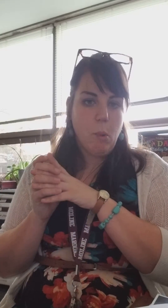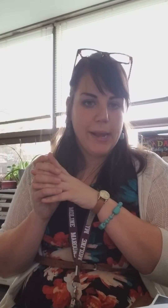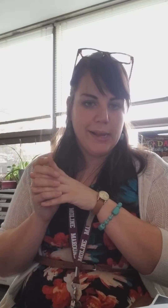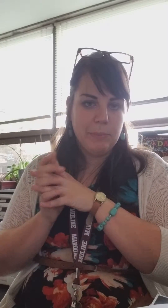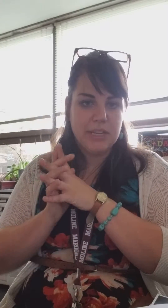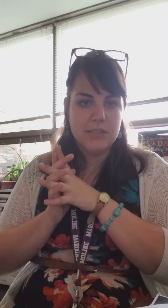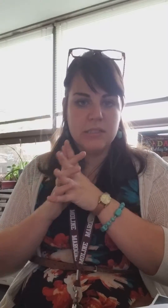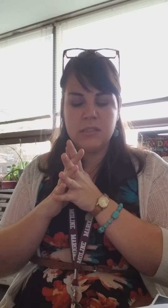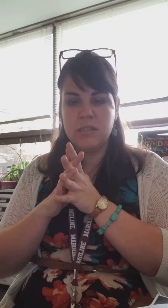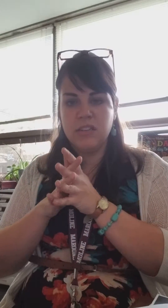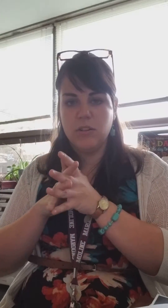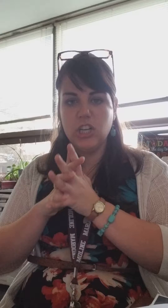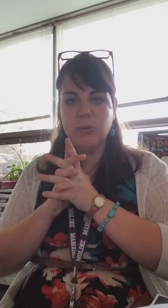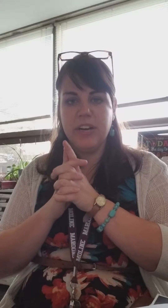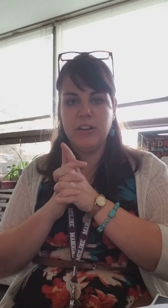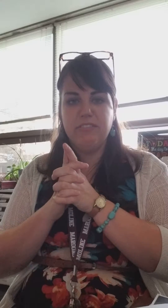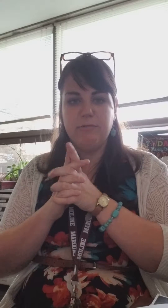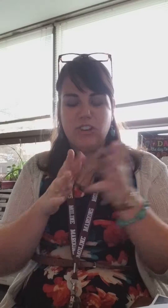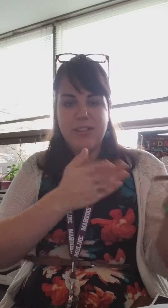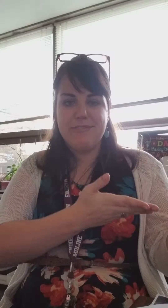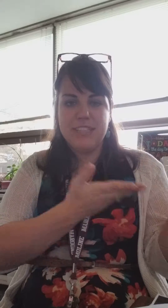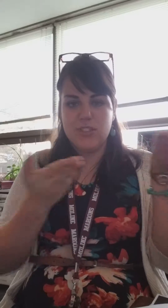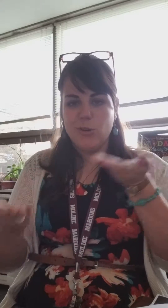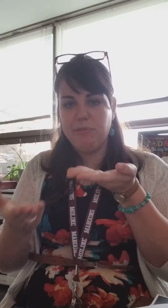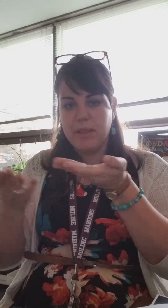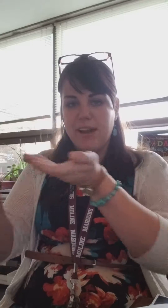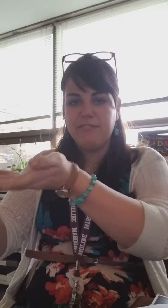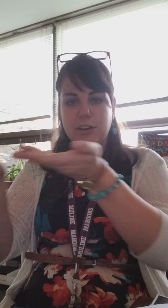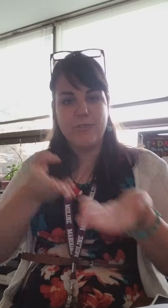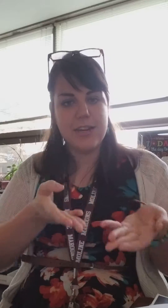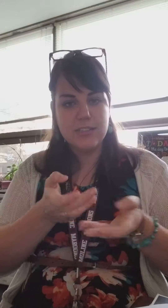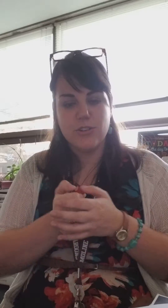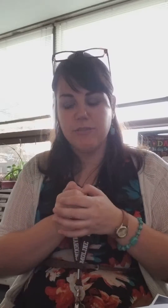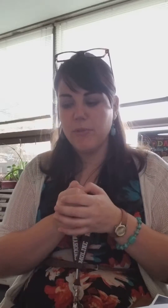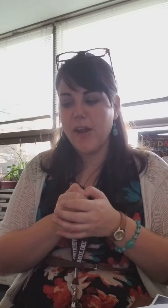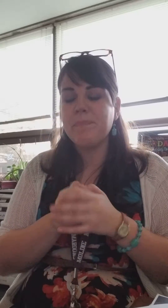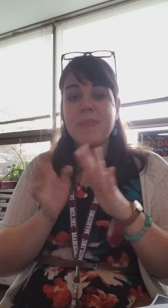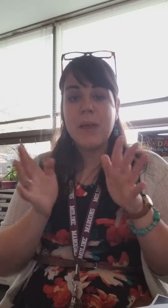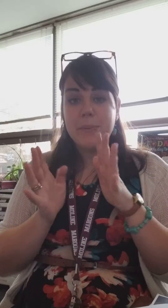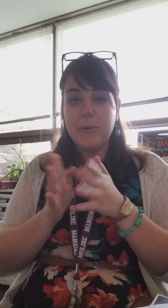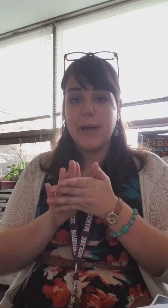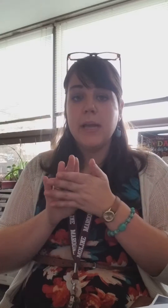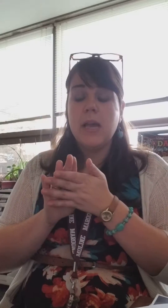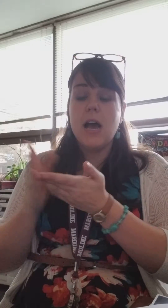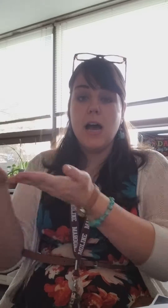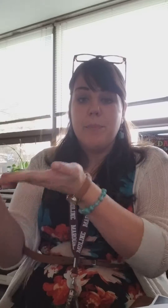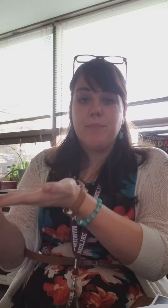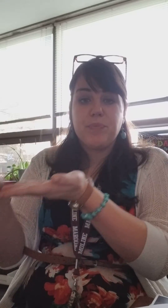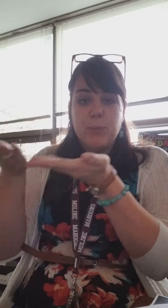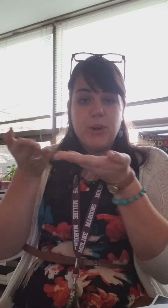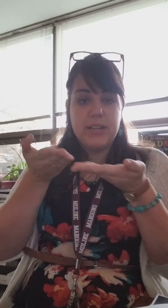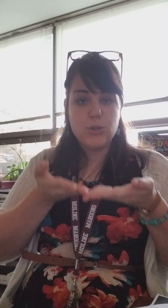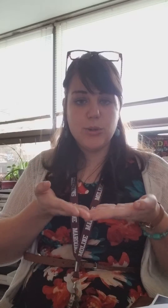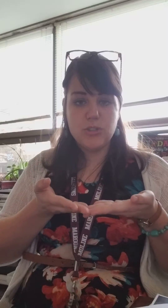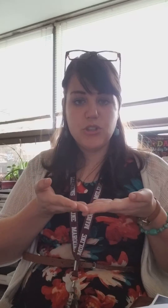way because it'll look weird if your lefties do it from the left and your righties do it from the right. But anyway, bring it towards